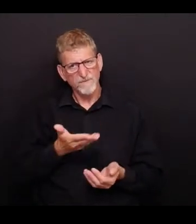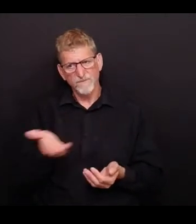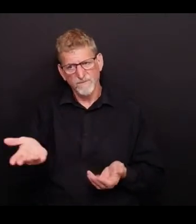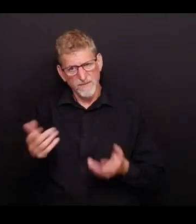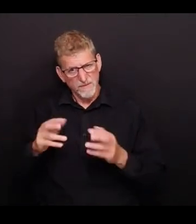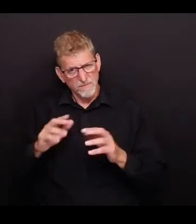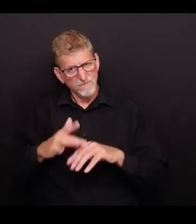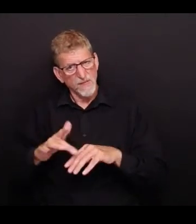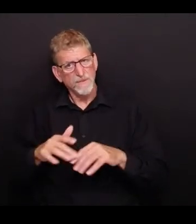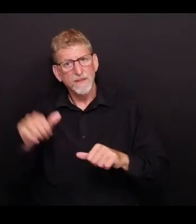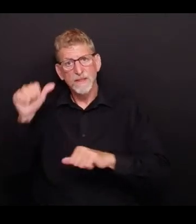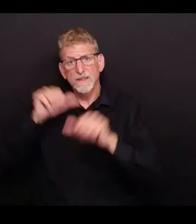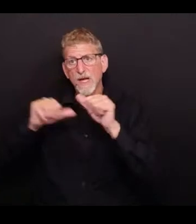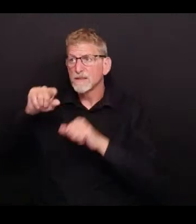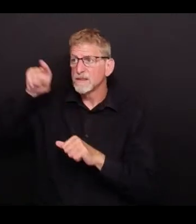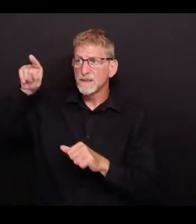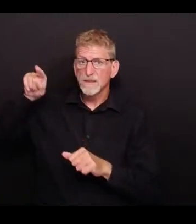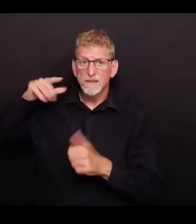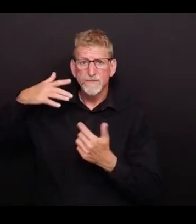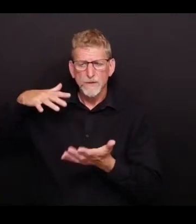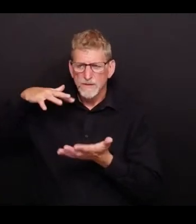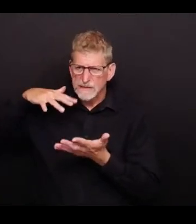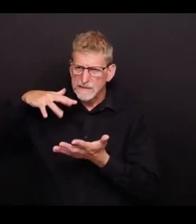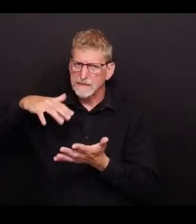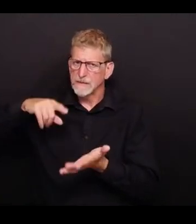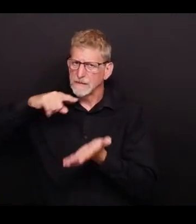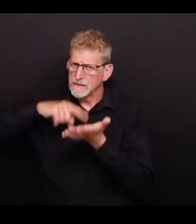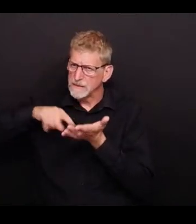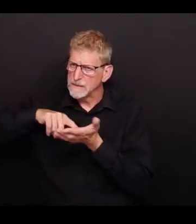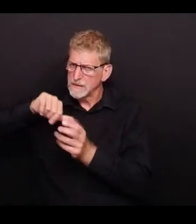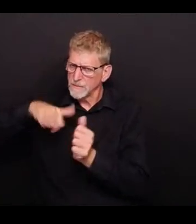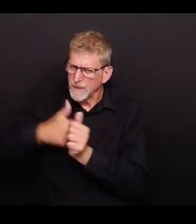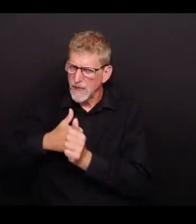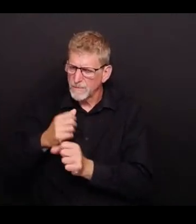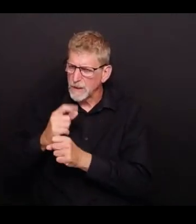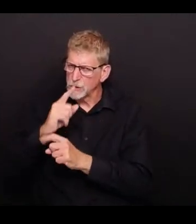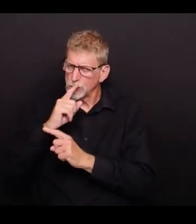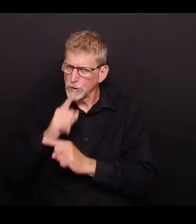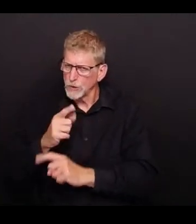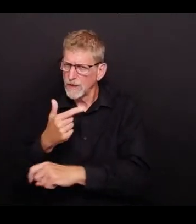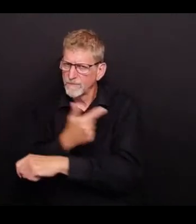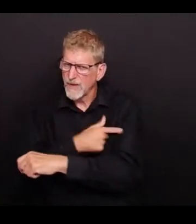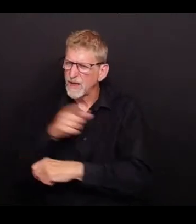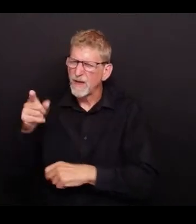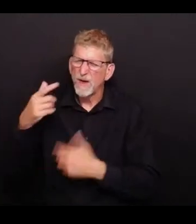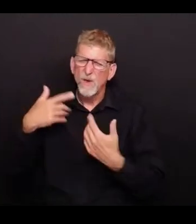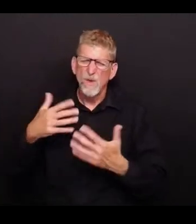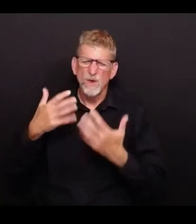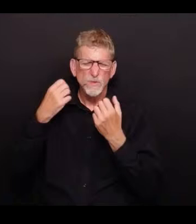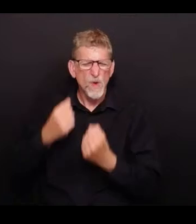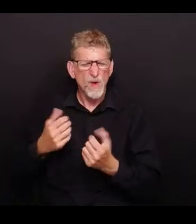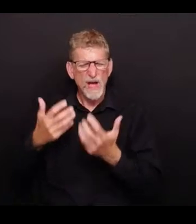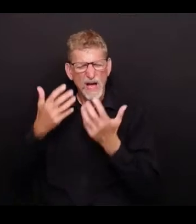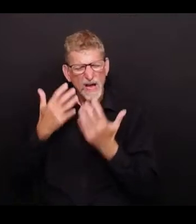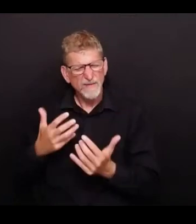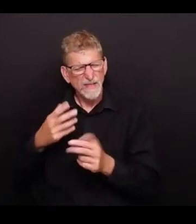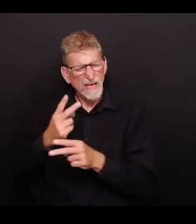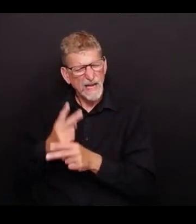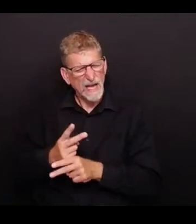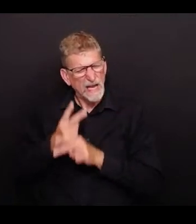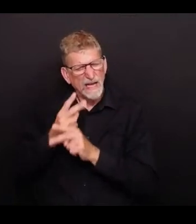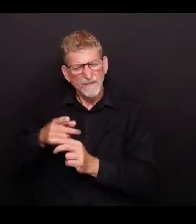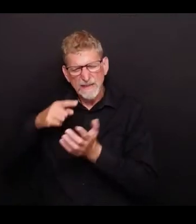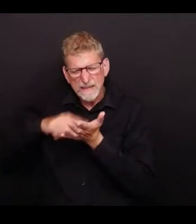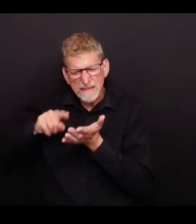and that the science behind it, like Dr. Ayersman has pointed out, is very sound.